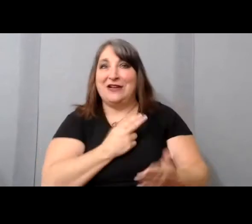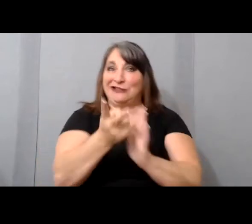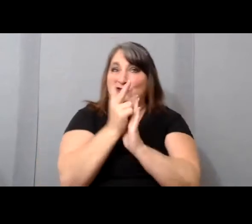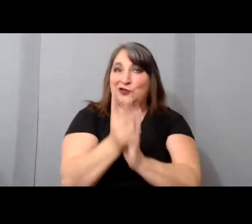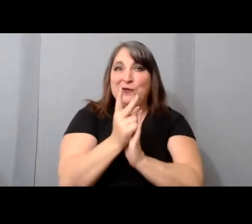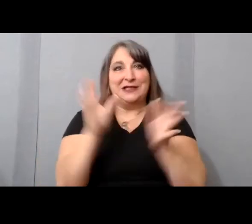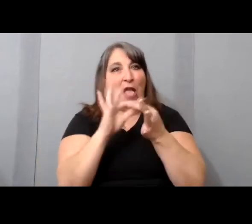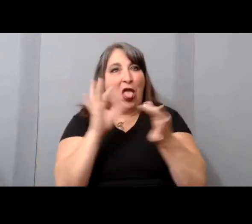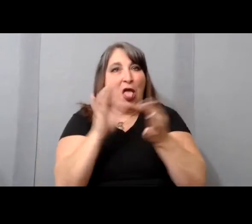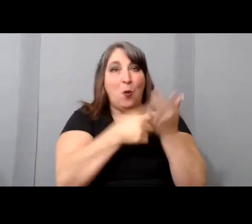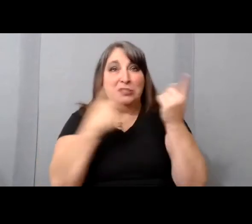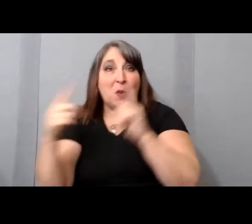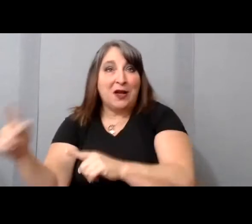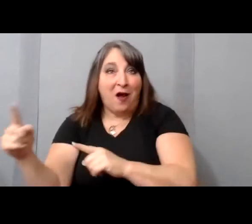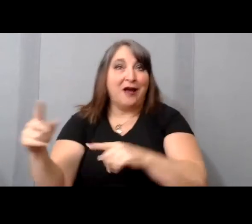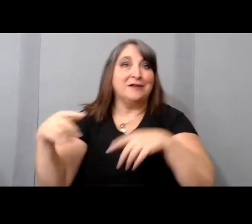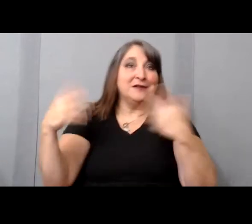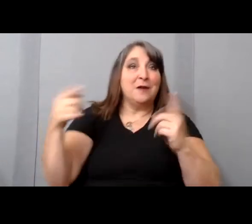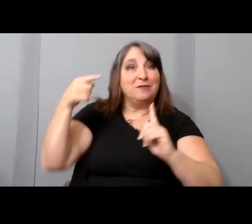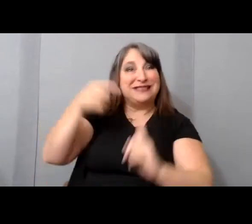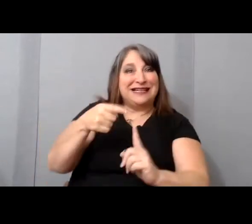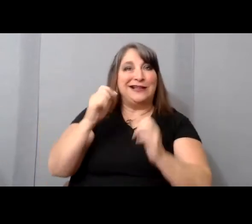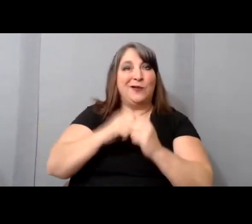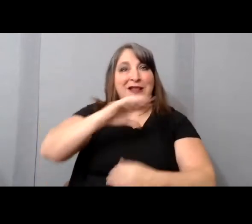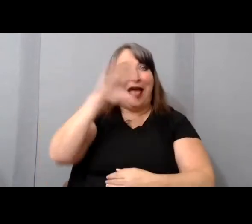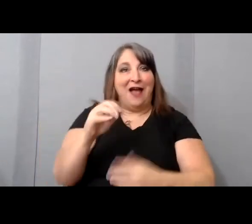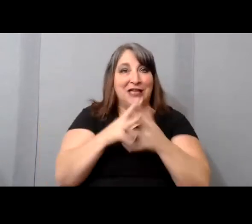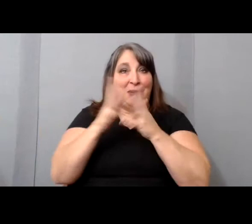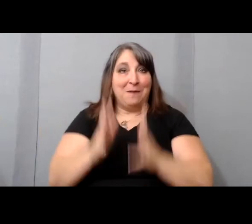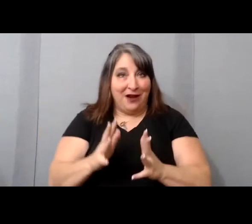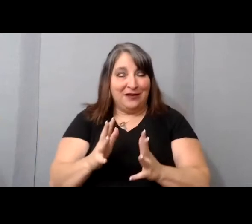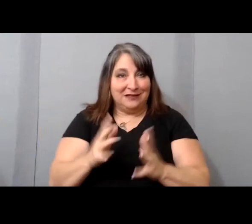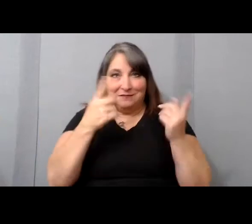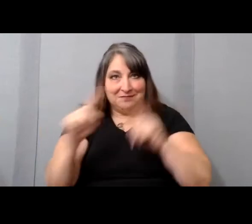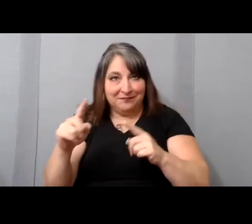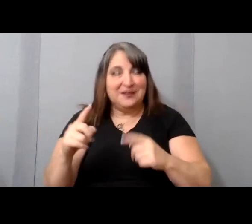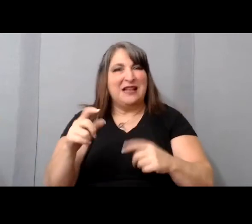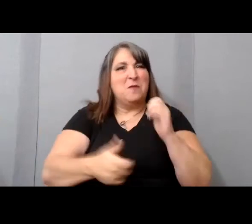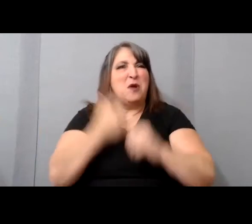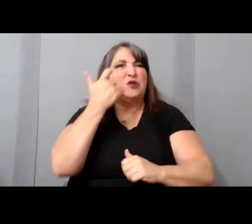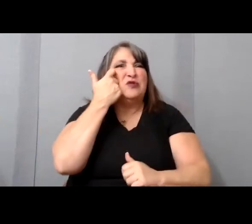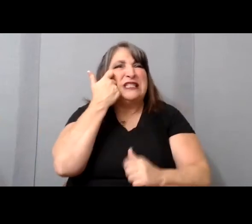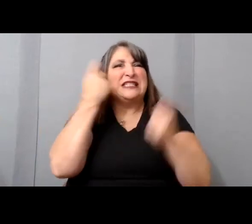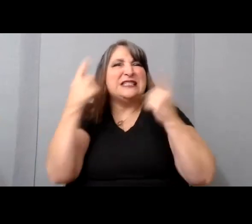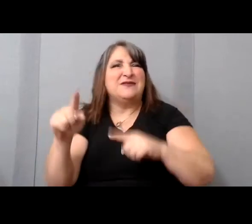you what's going on and what's happening, particularly with African Americans and the most recent events in terms of